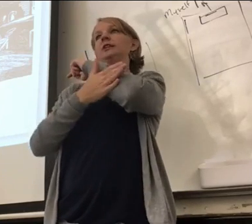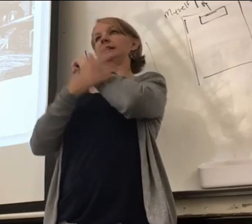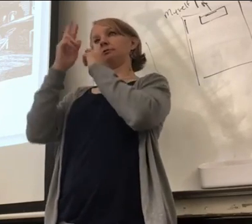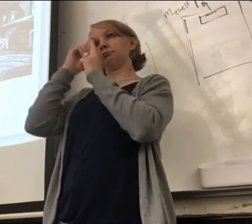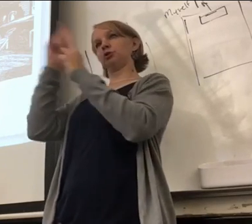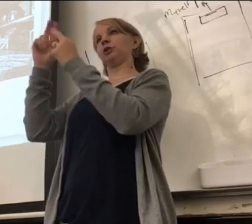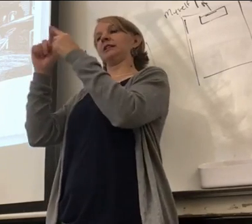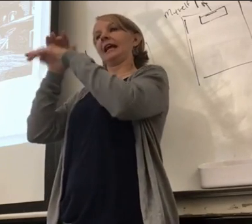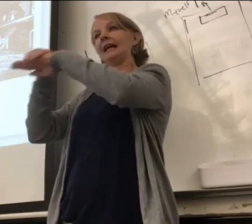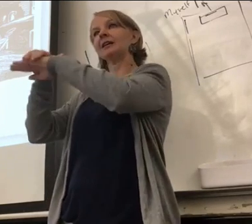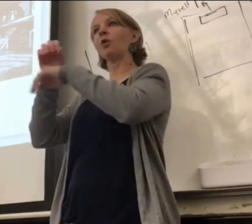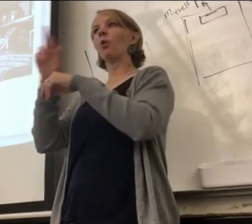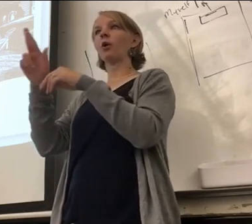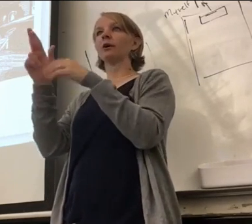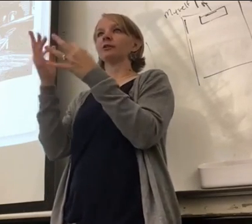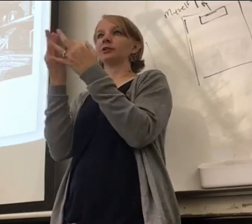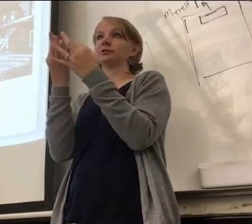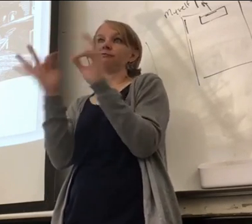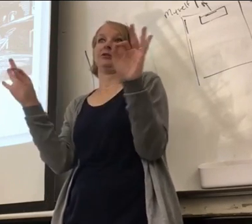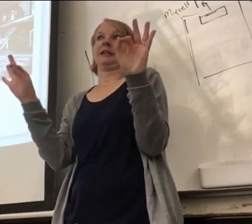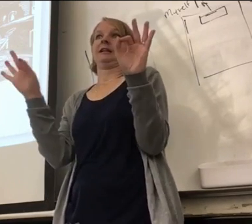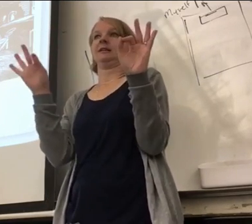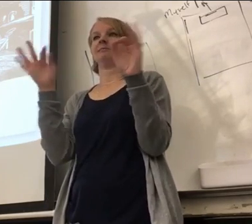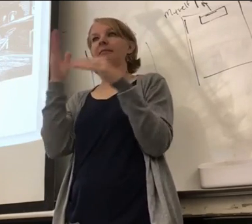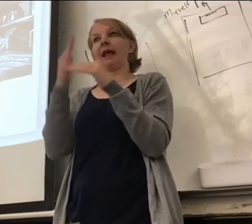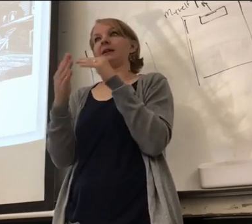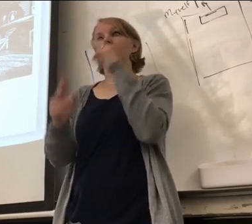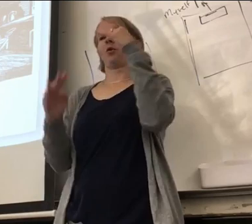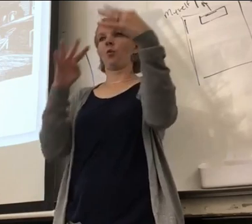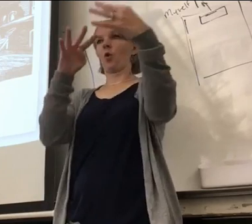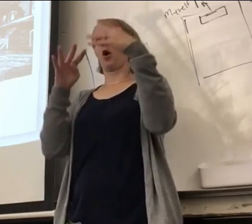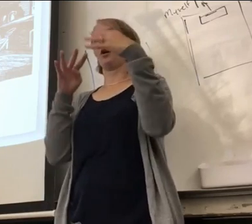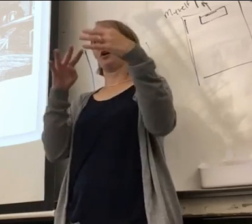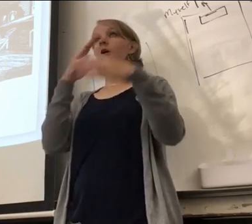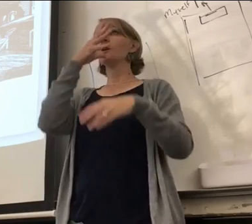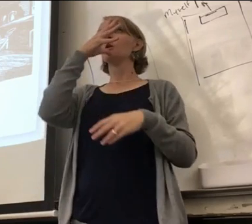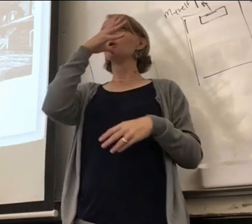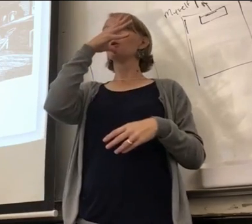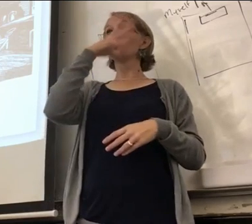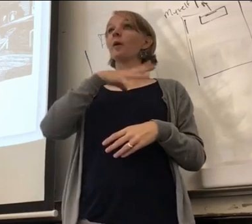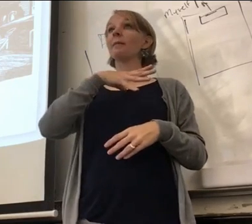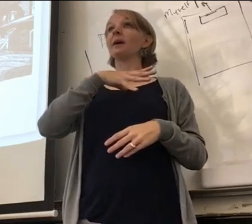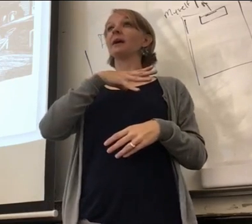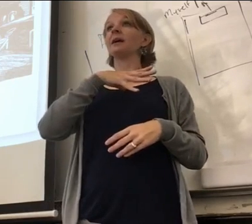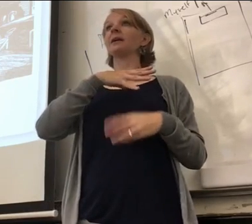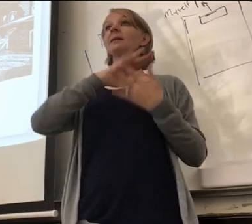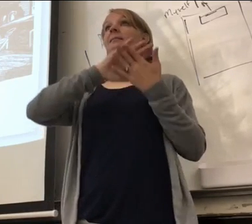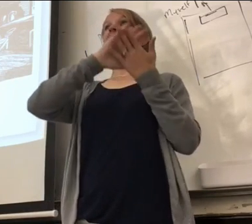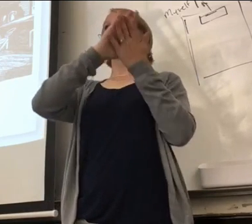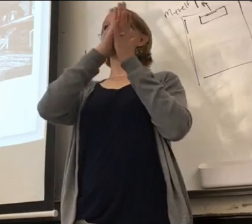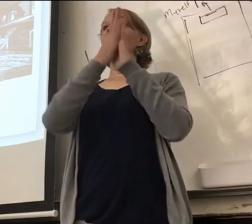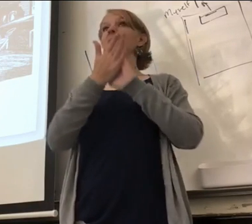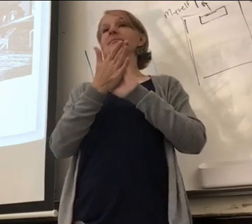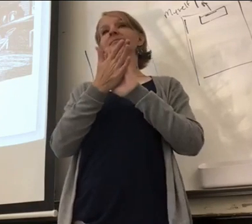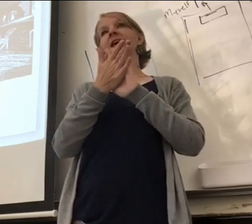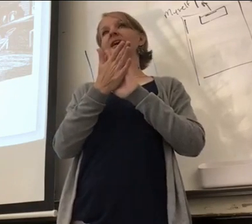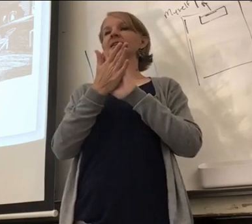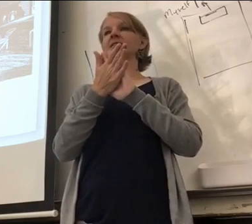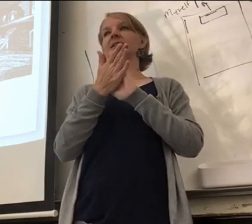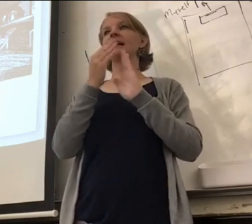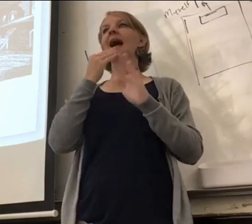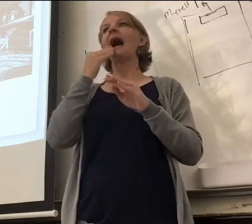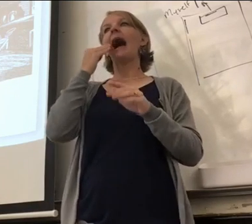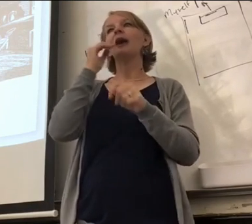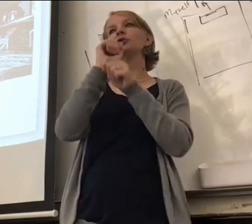England, or they were just freed upon the end of the war. The women are going to become a lot of maids and a lot of